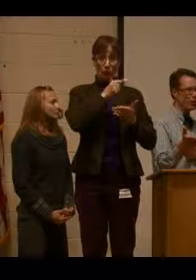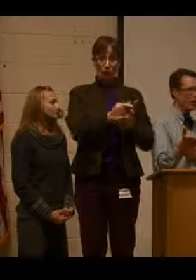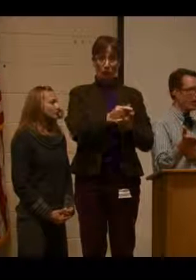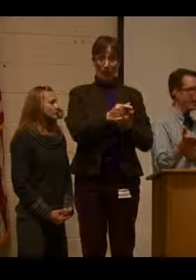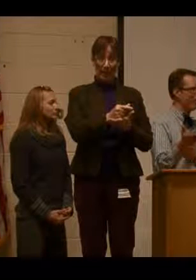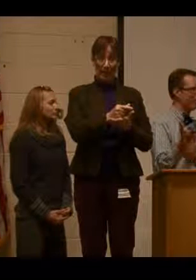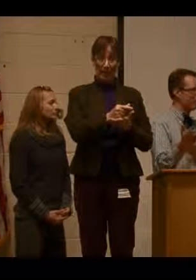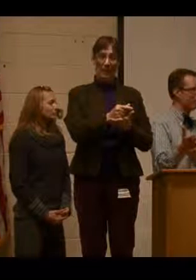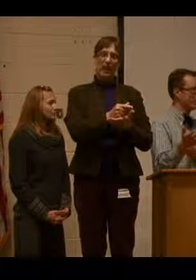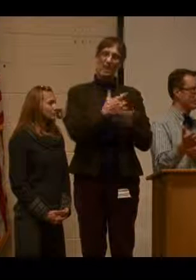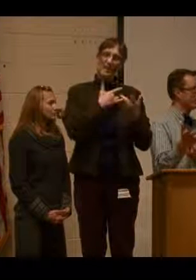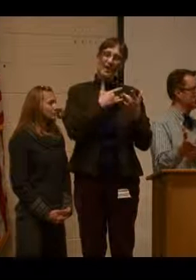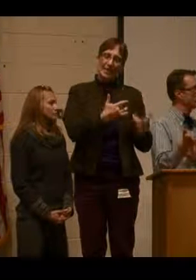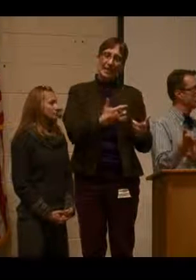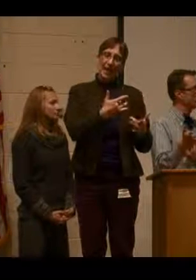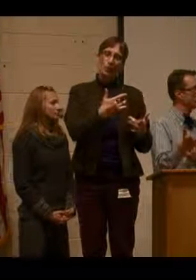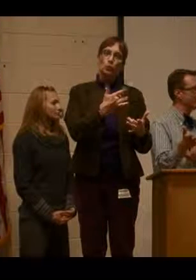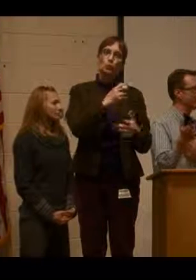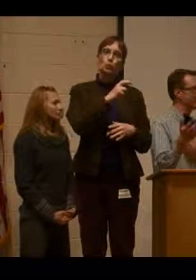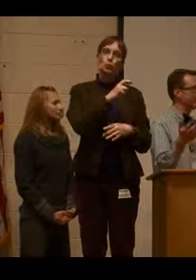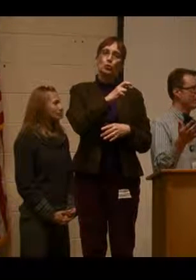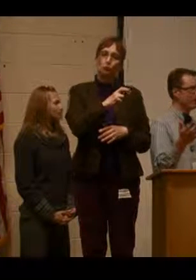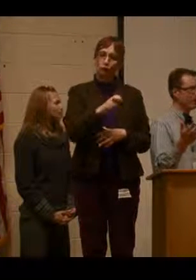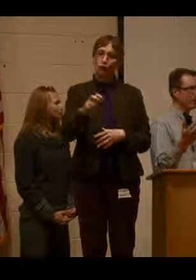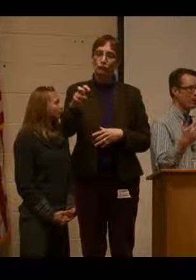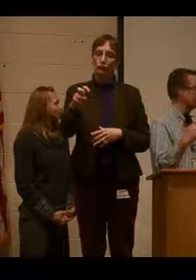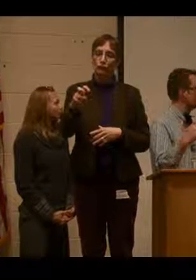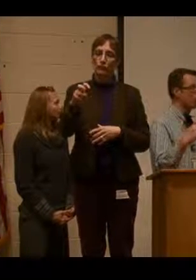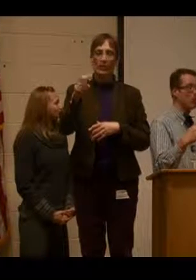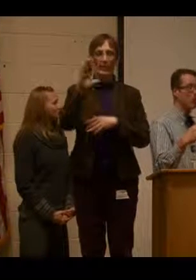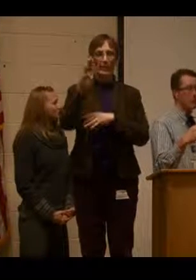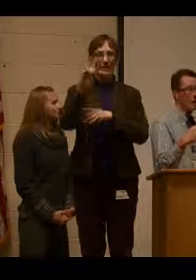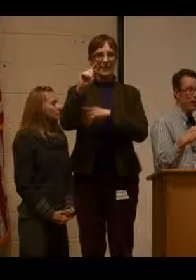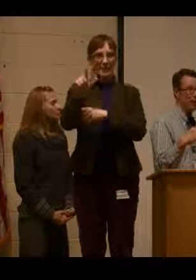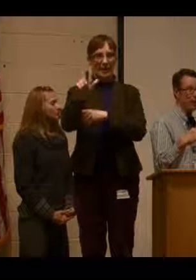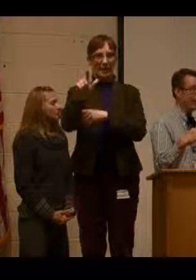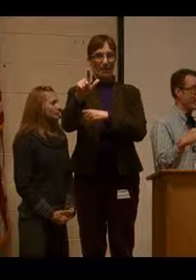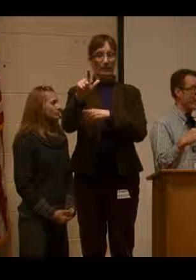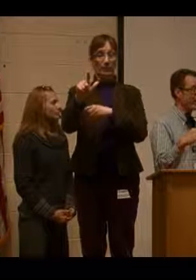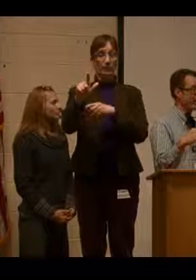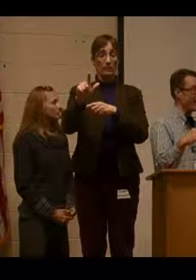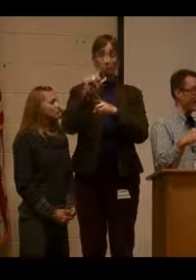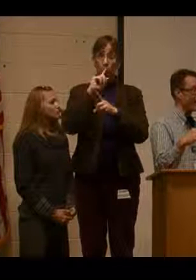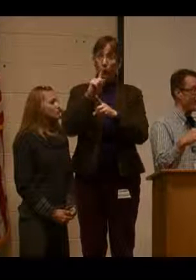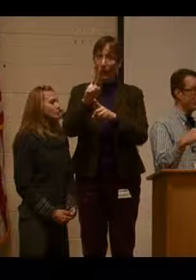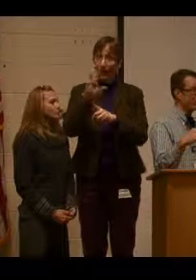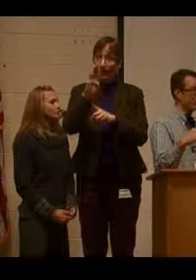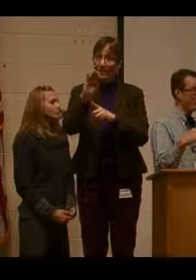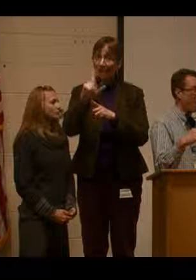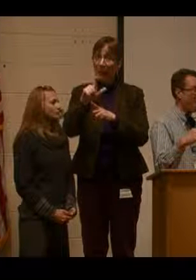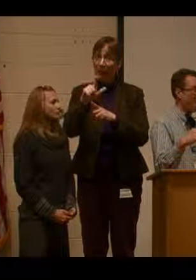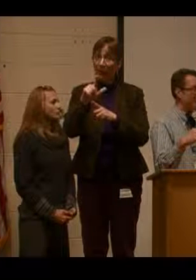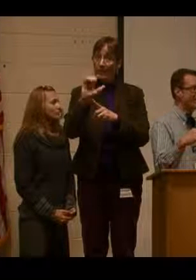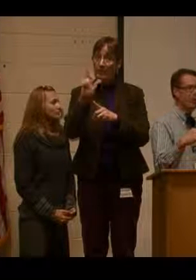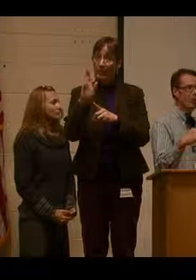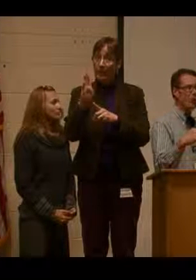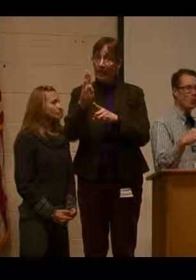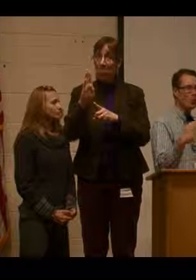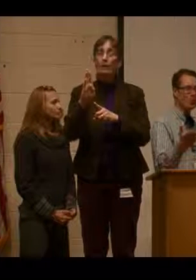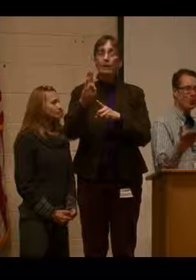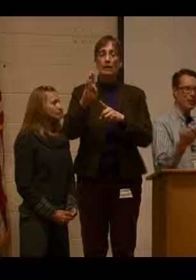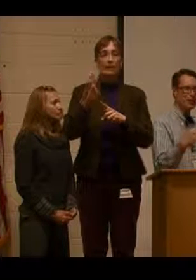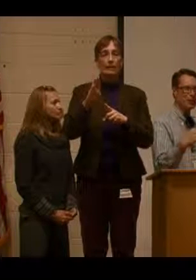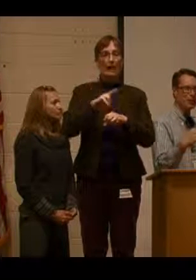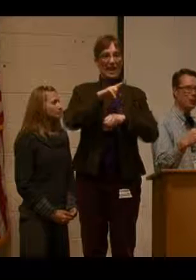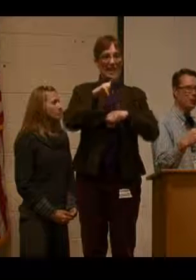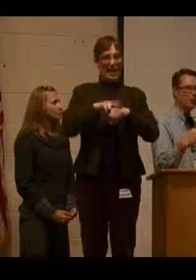such a good, this program is actually recognized nationwide. So that's another kind of